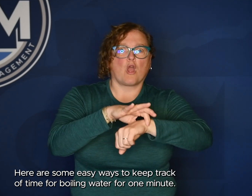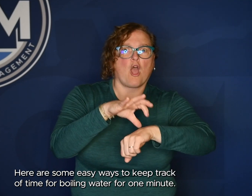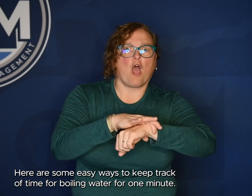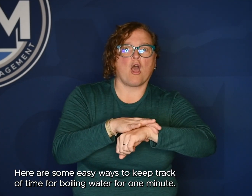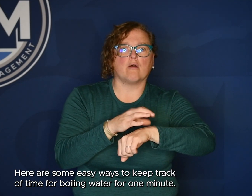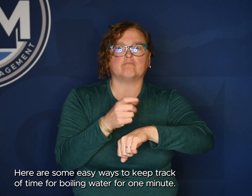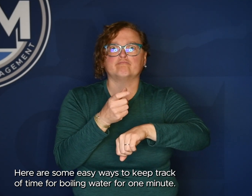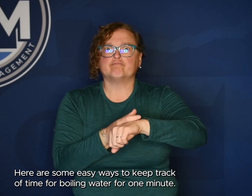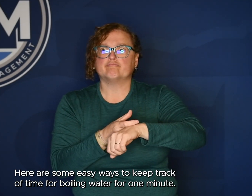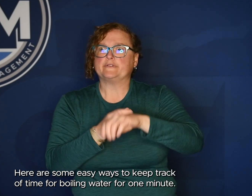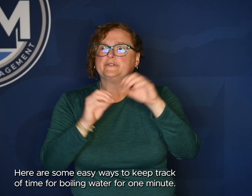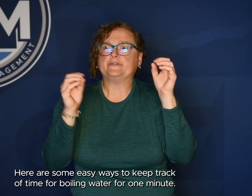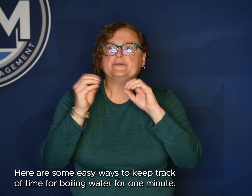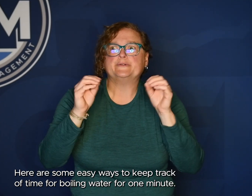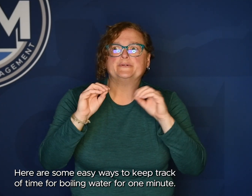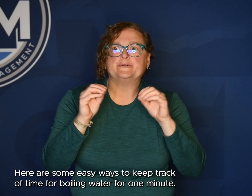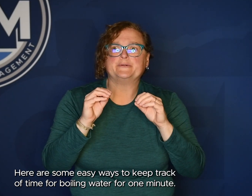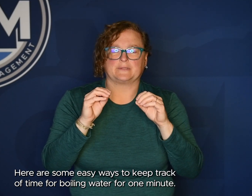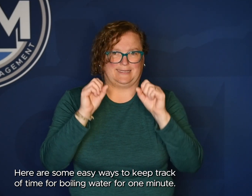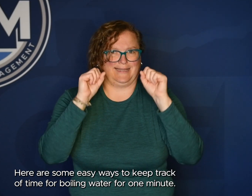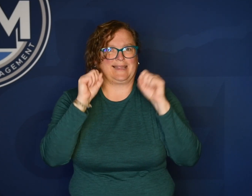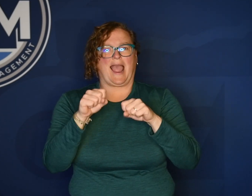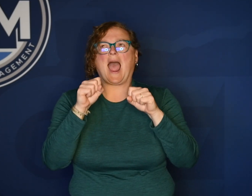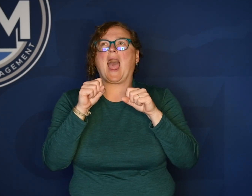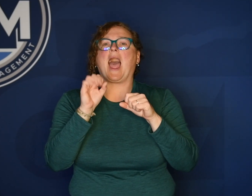track of time for boiling water for 1 minute.